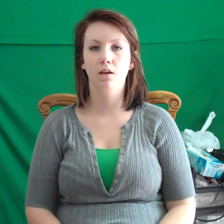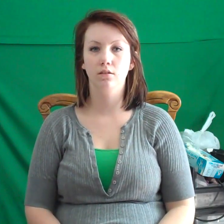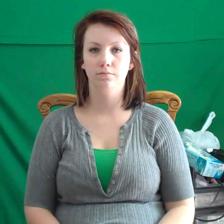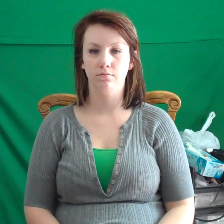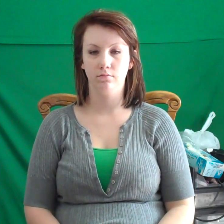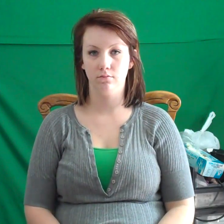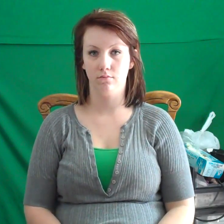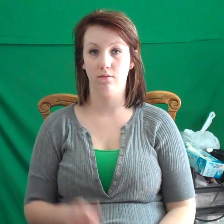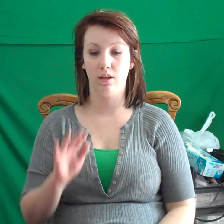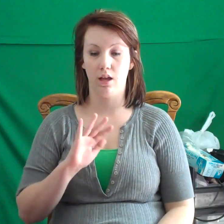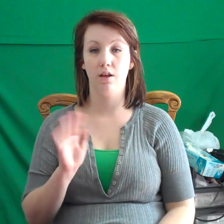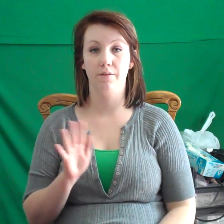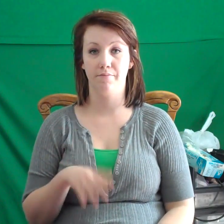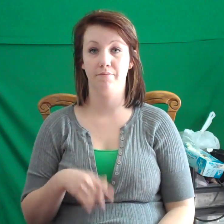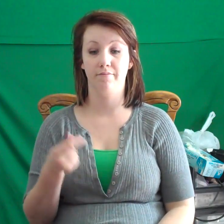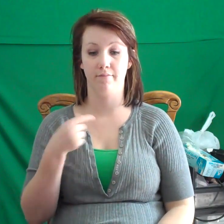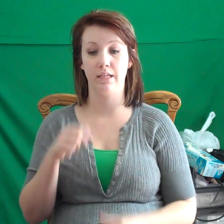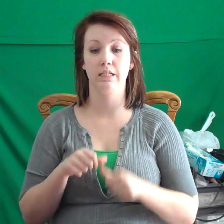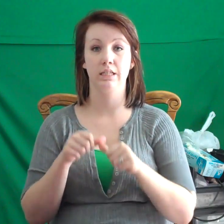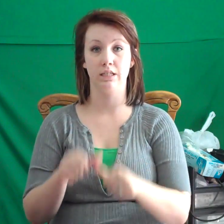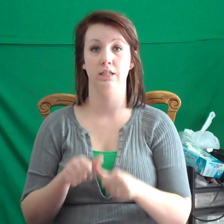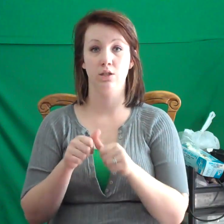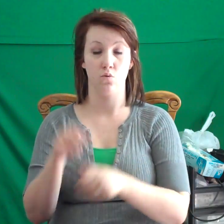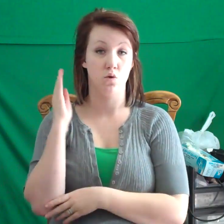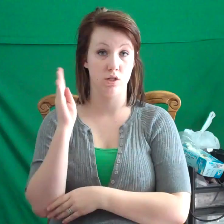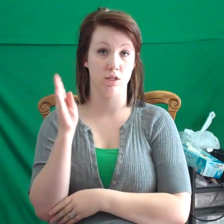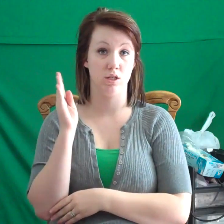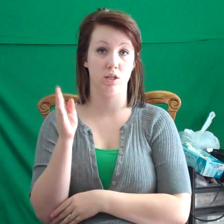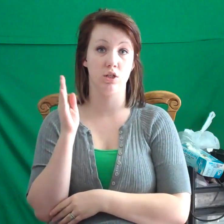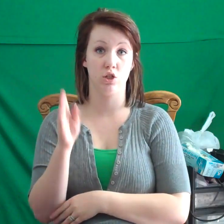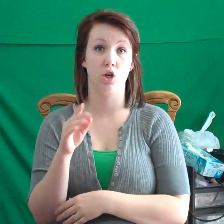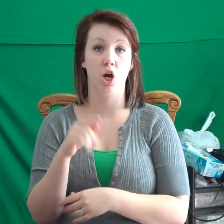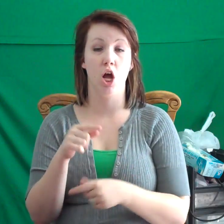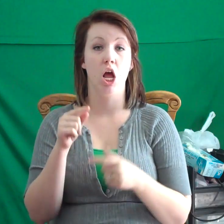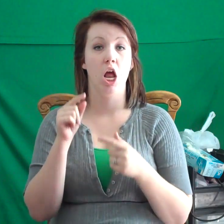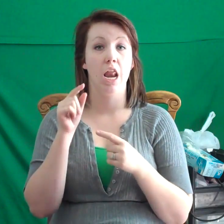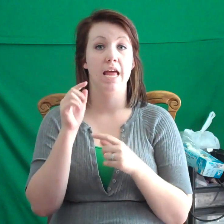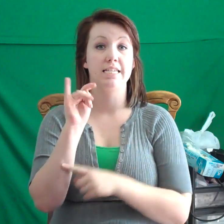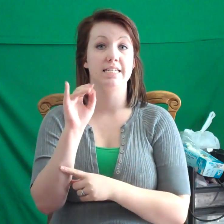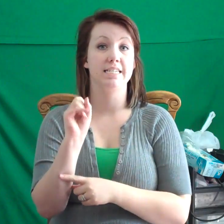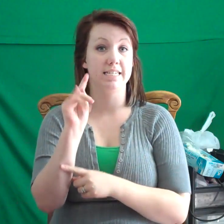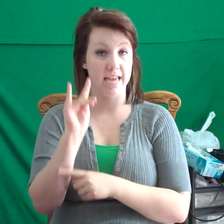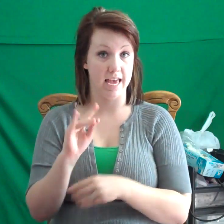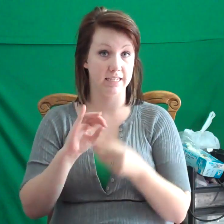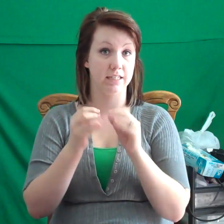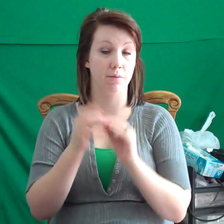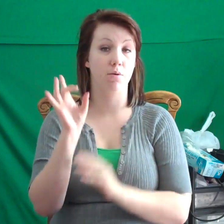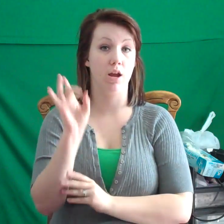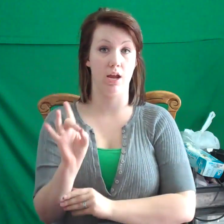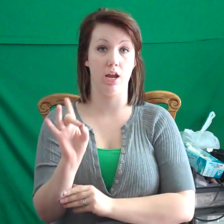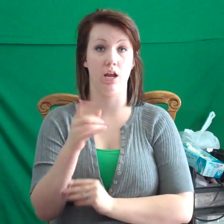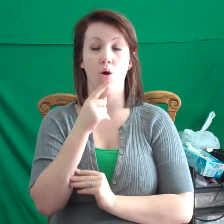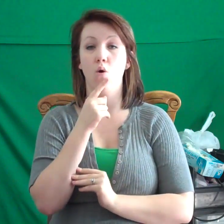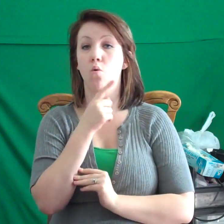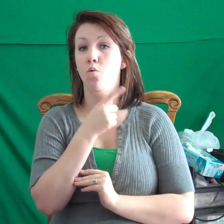Hi everybody, I'm continuing the lecture on task number 8. So what we're talking about is the NIC knowledge exam, the